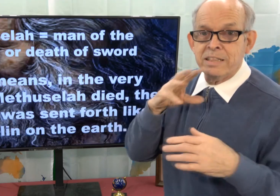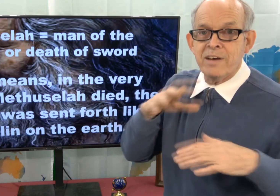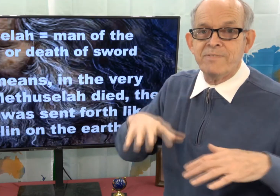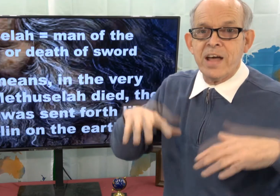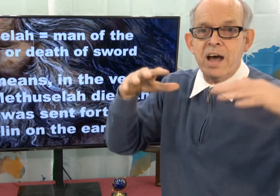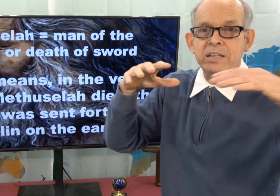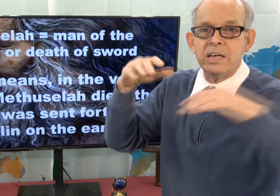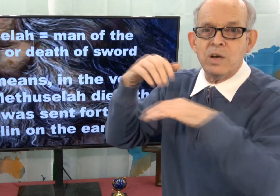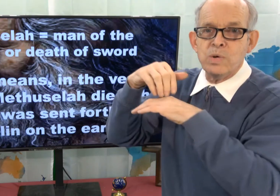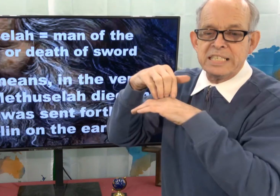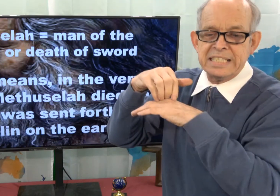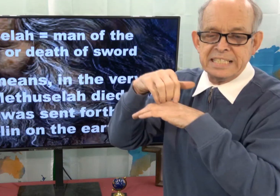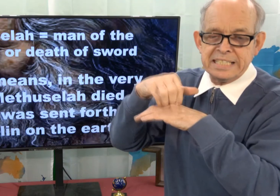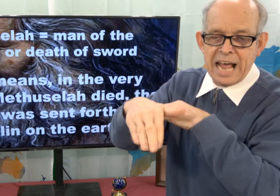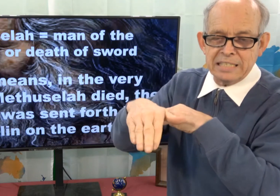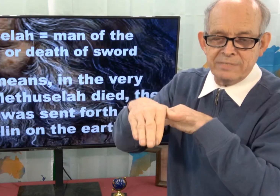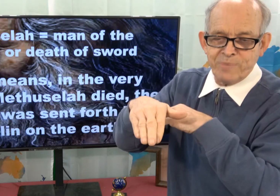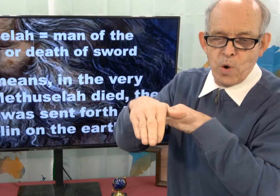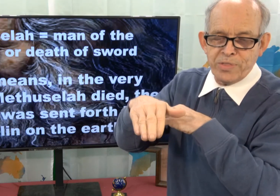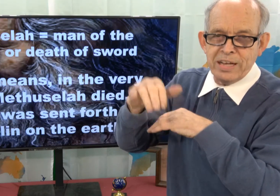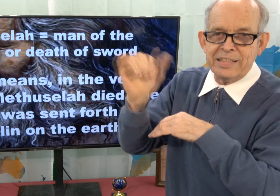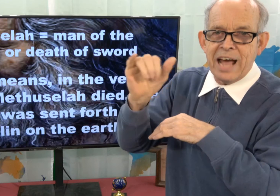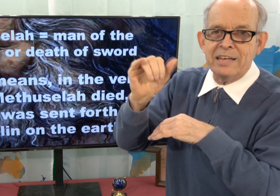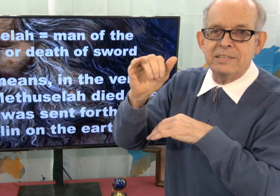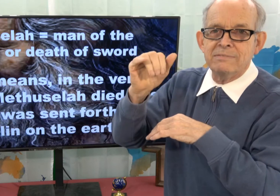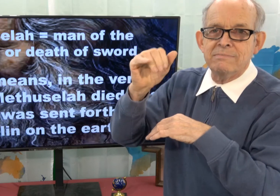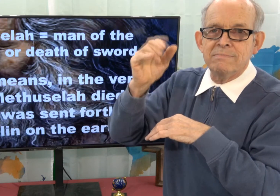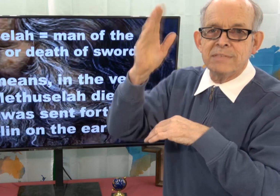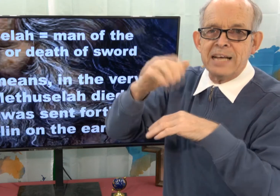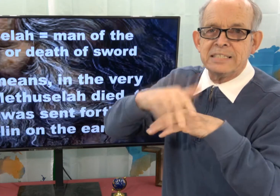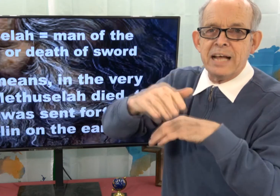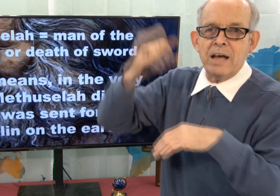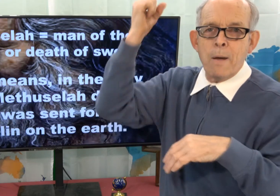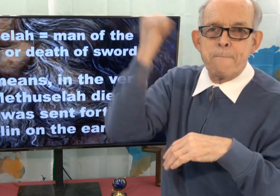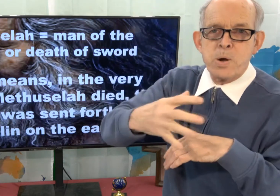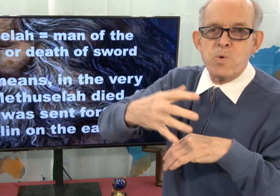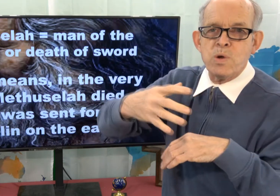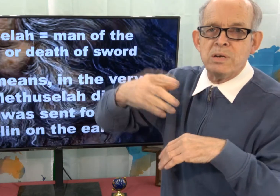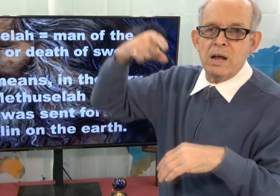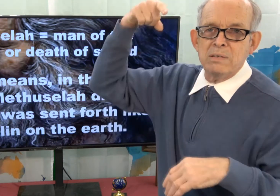the blood was sent forth like that sent.